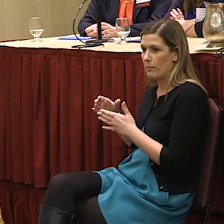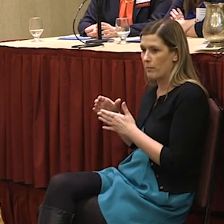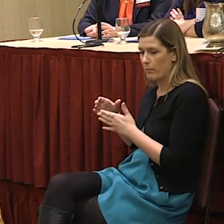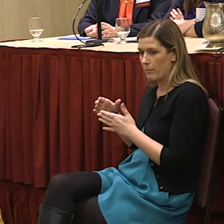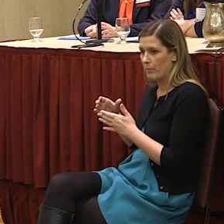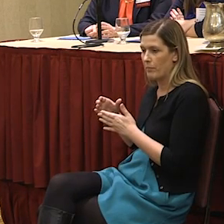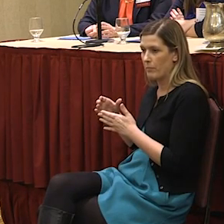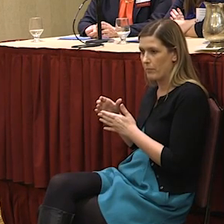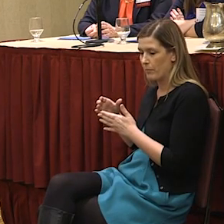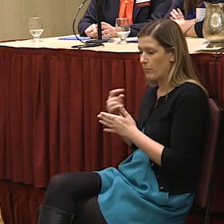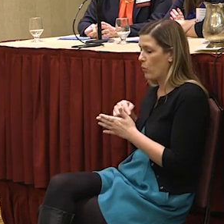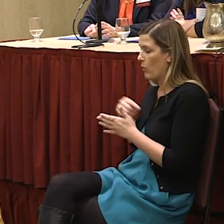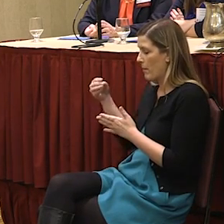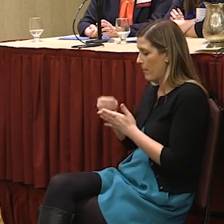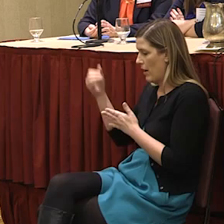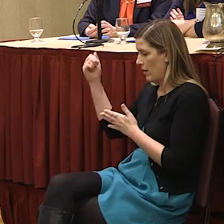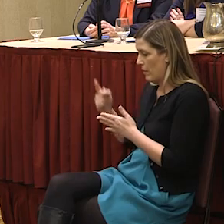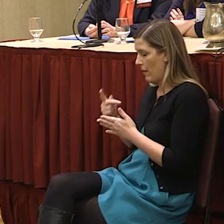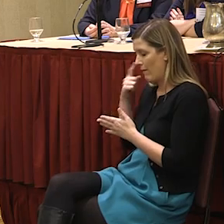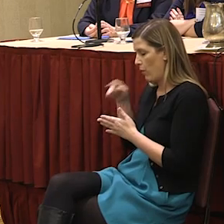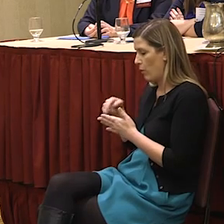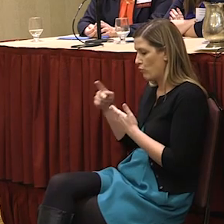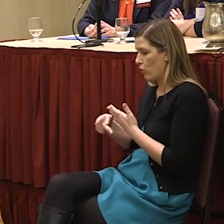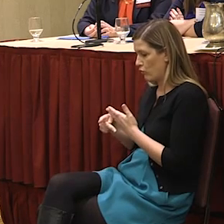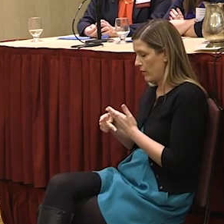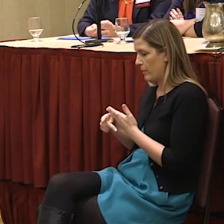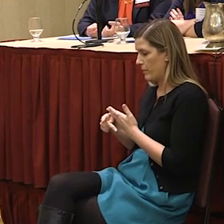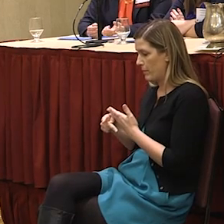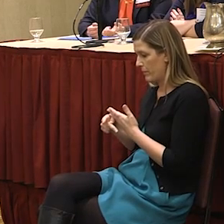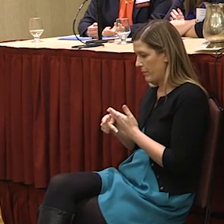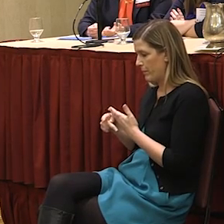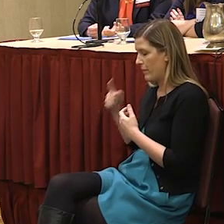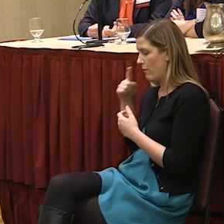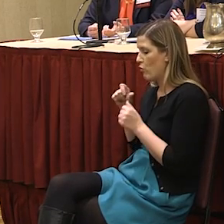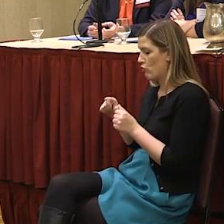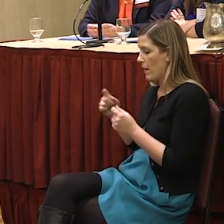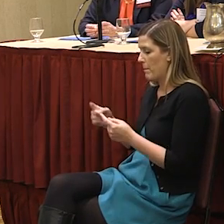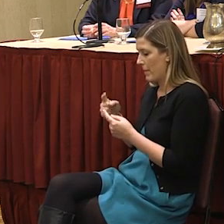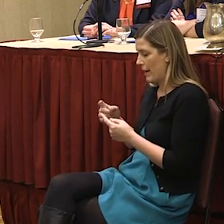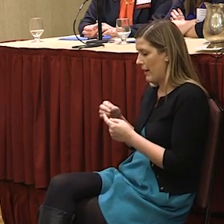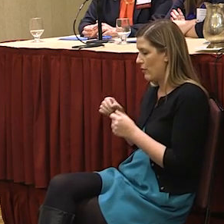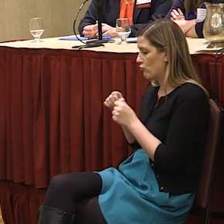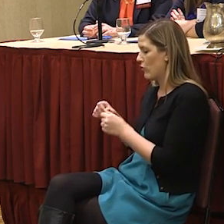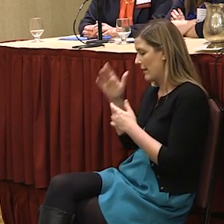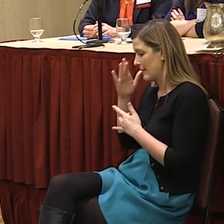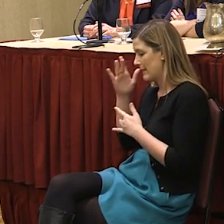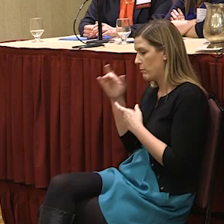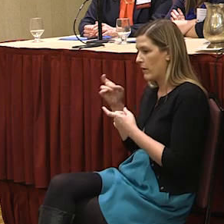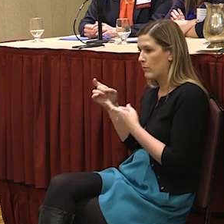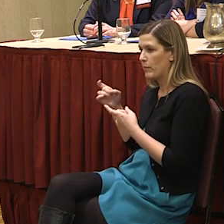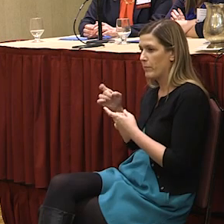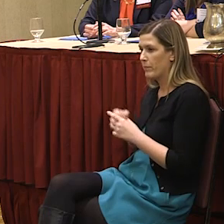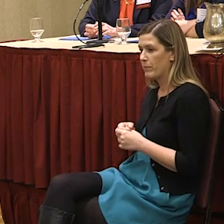we are actually reimbursed for these programs for the chronic pain and the chronic disease self-management in that group.